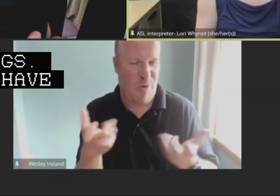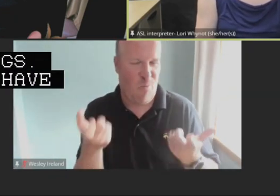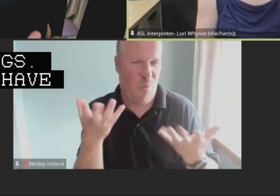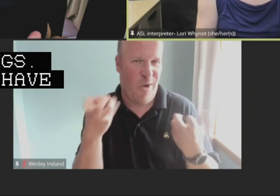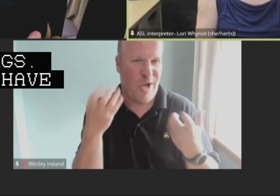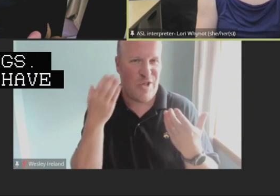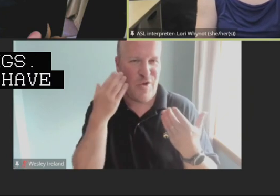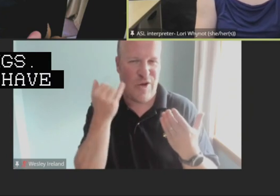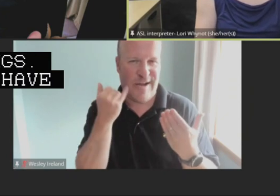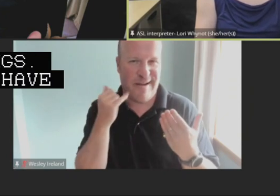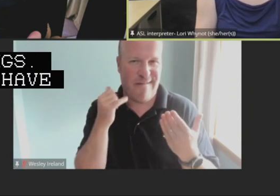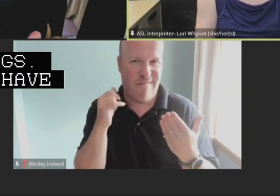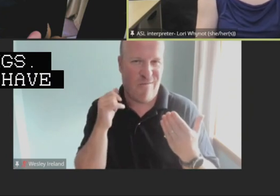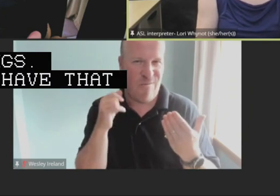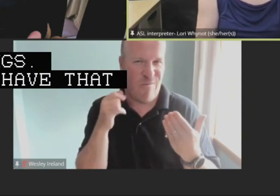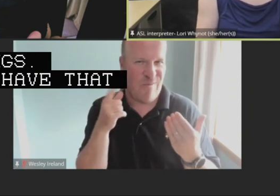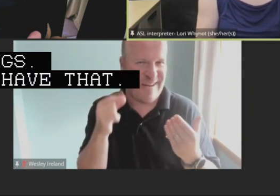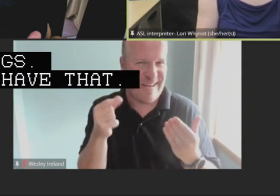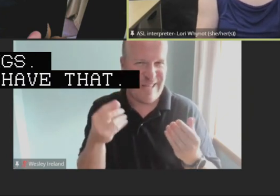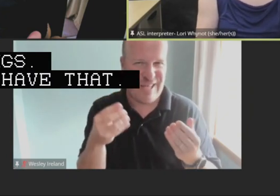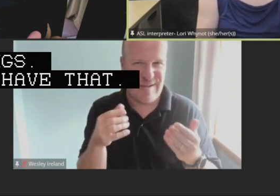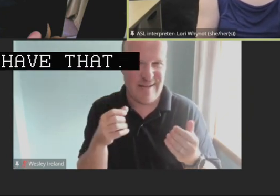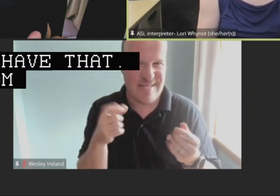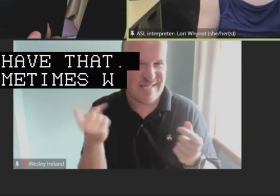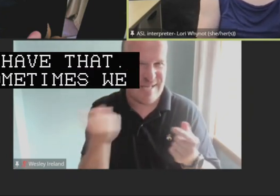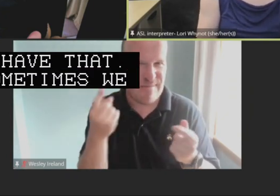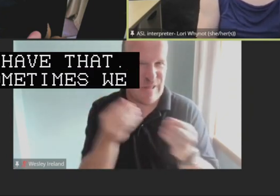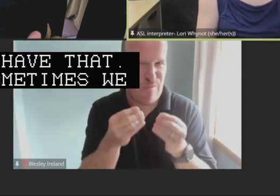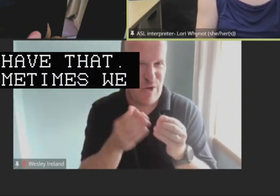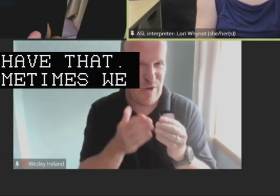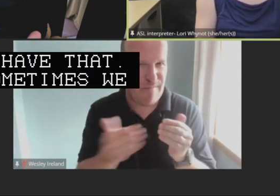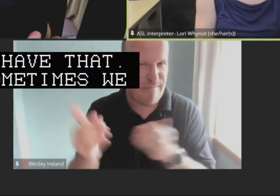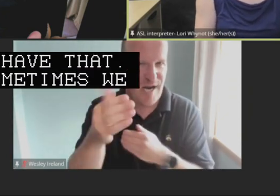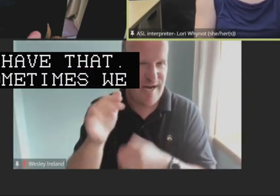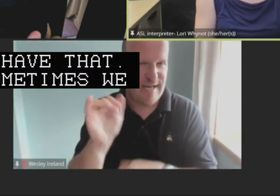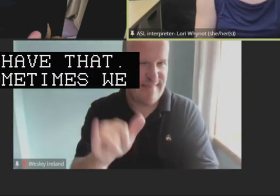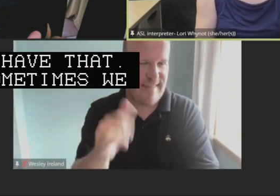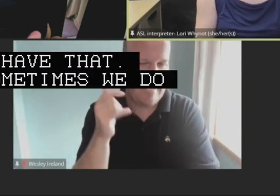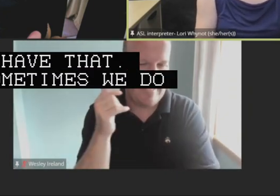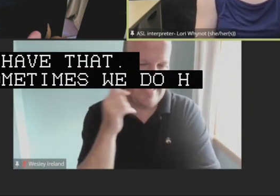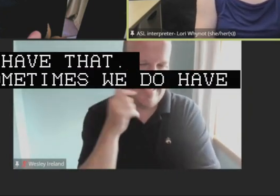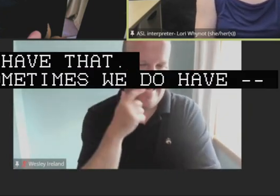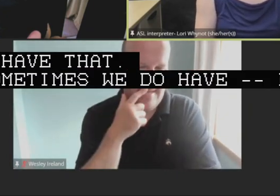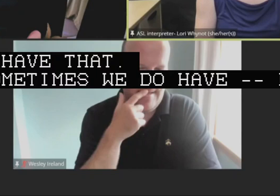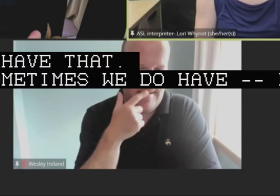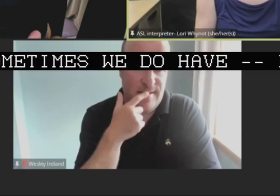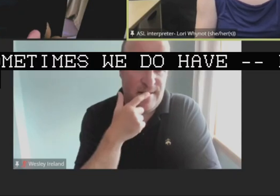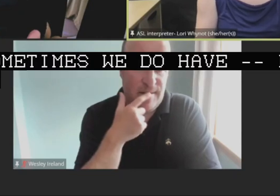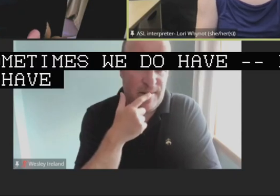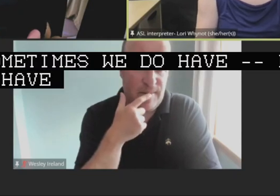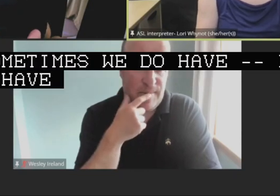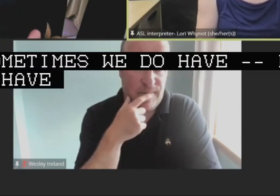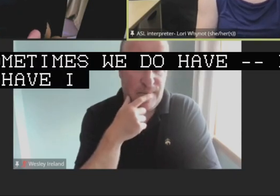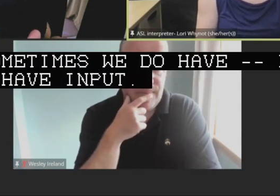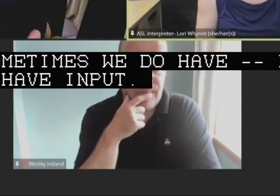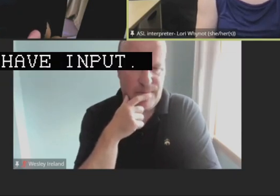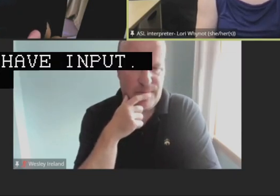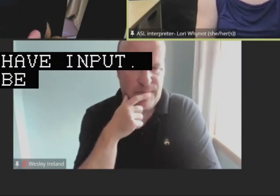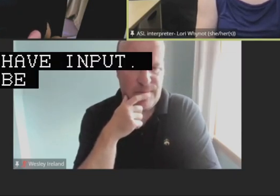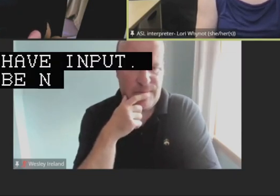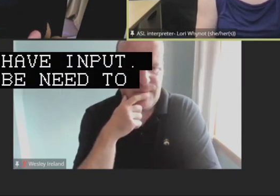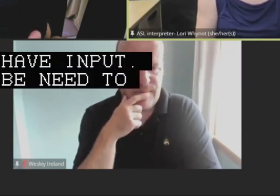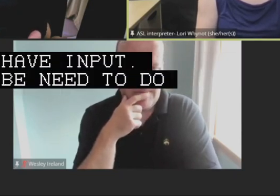But sometimes we do have input, sometimes we don't have input. So I think we maybe need to do something a little bit beyond